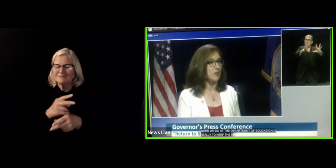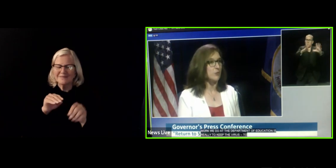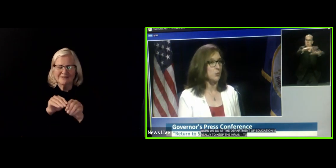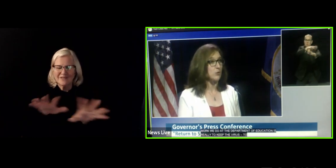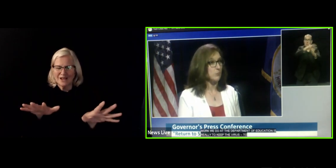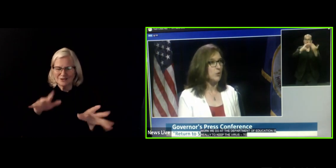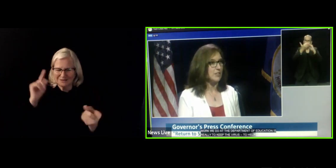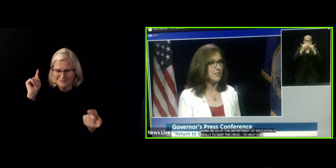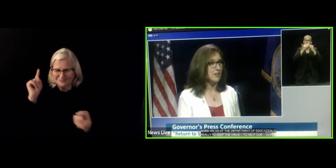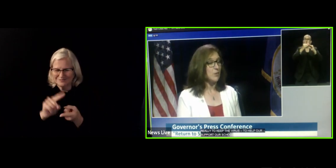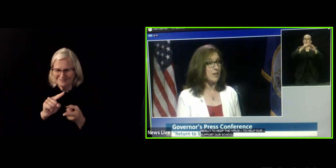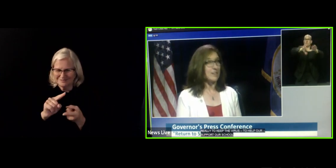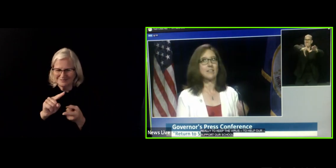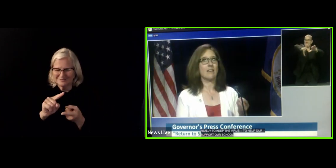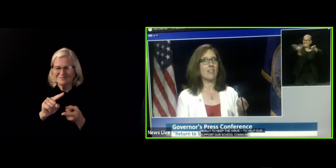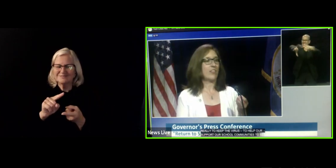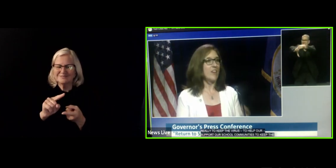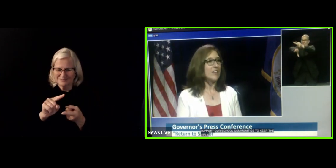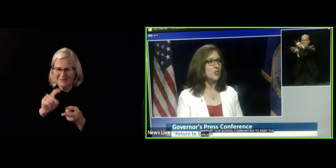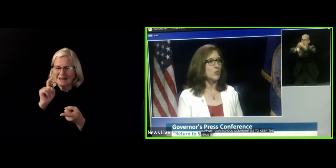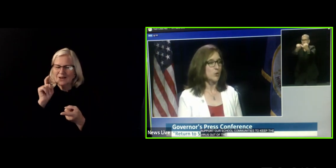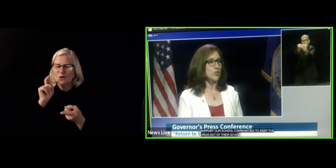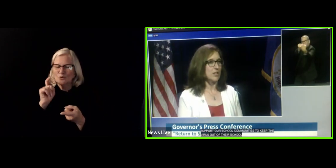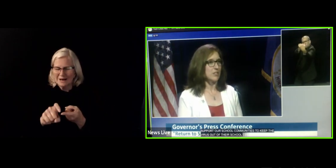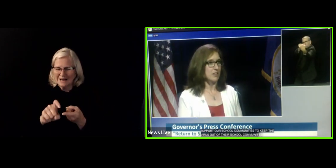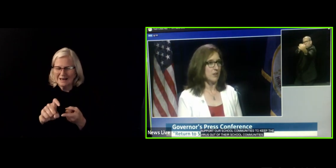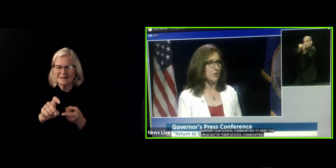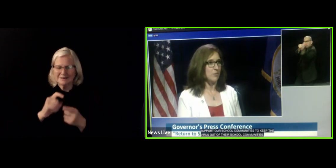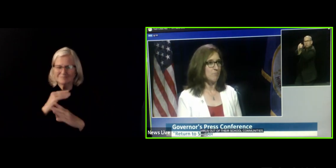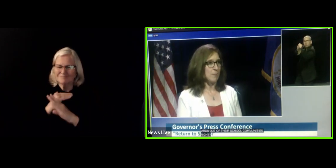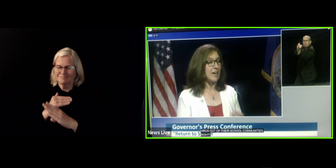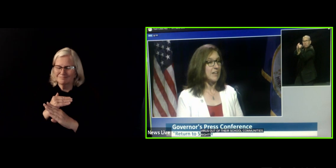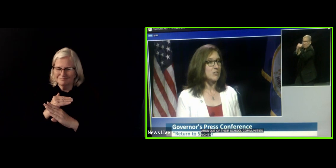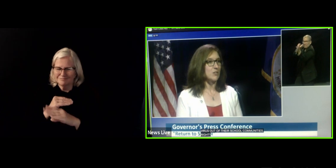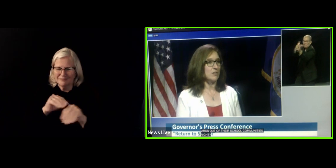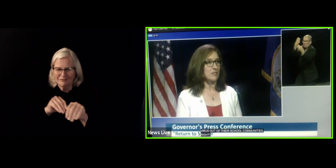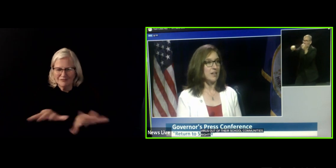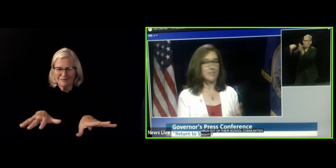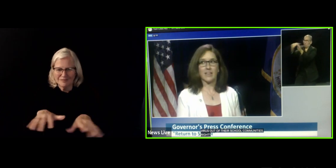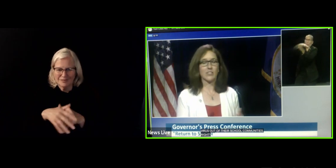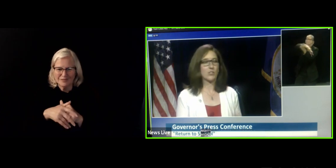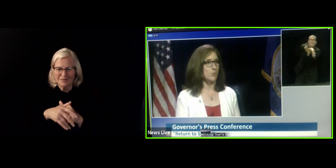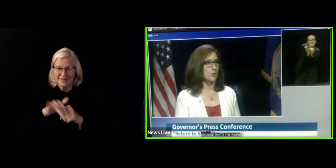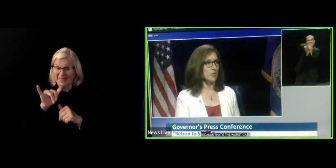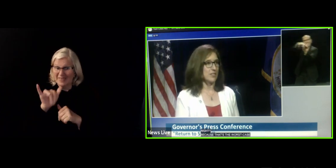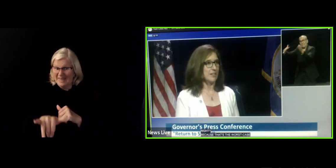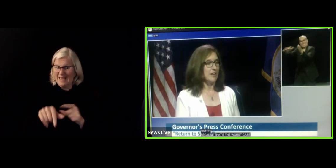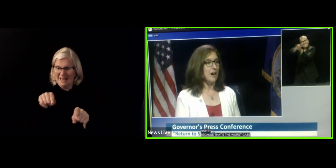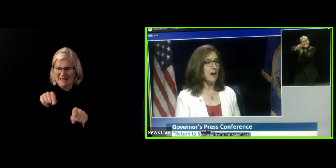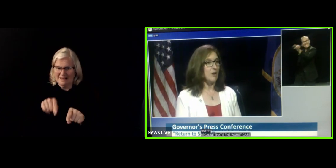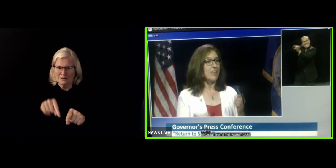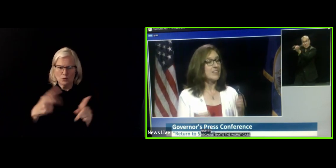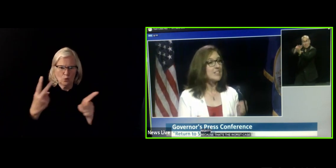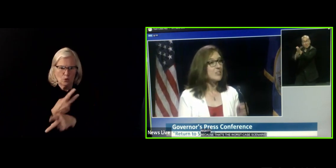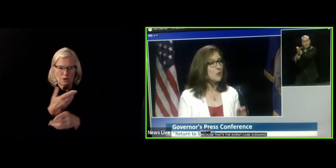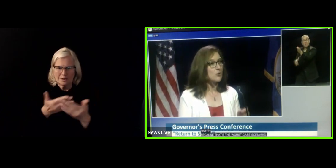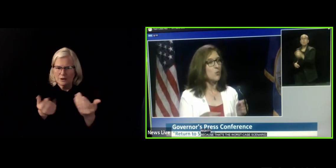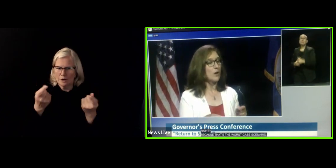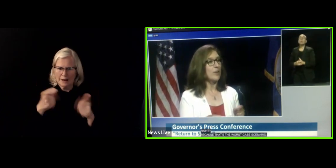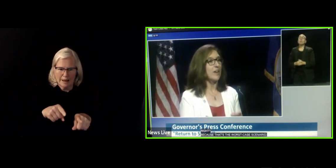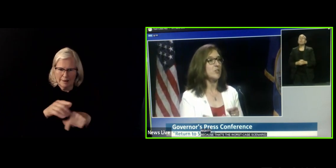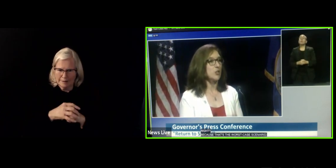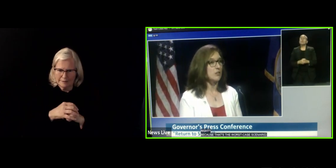their school communities, right? Because that's the worst case scenario. That's the worst thing. And this is